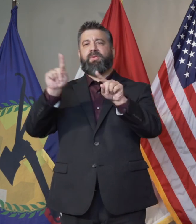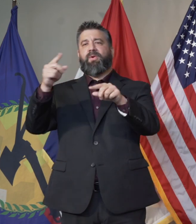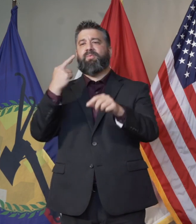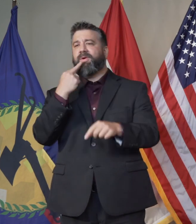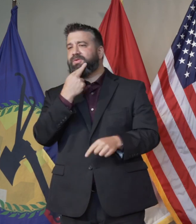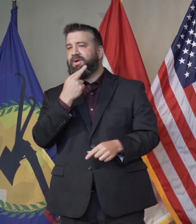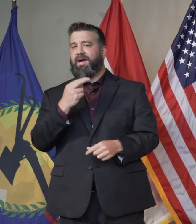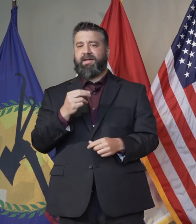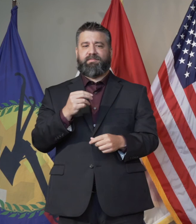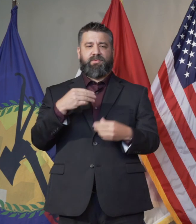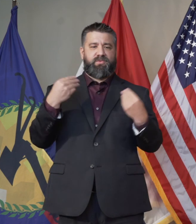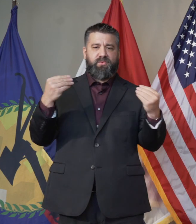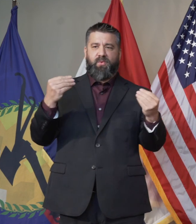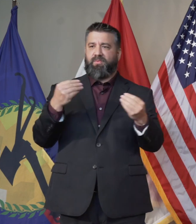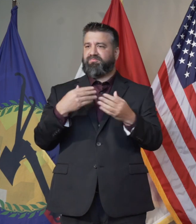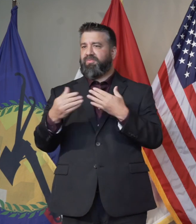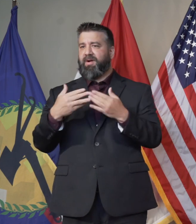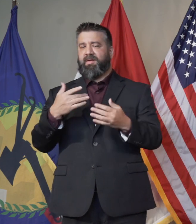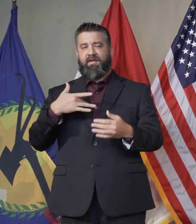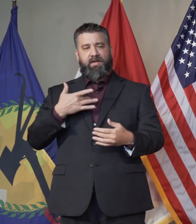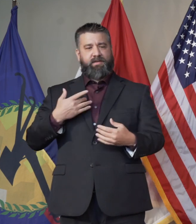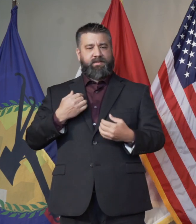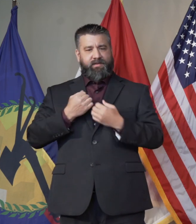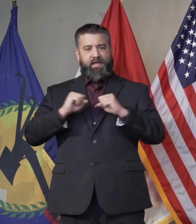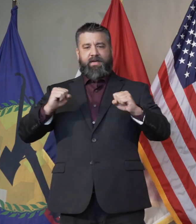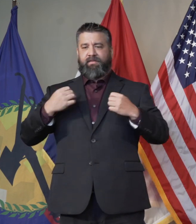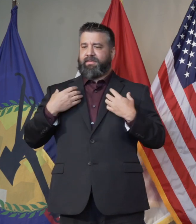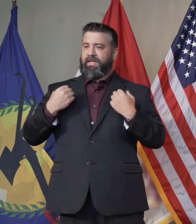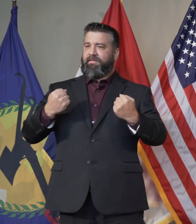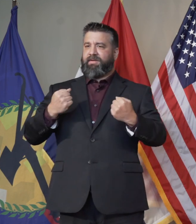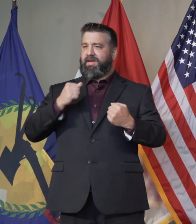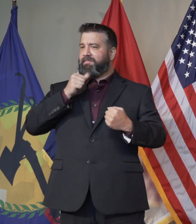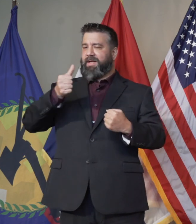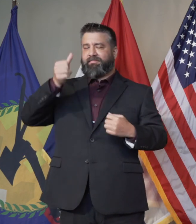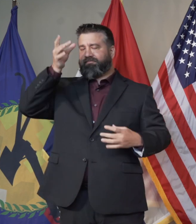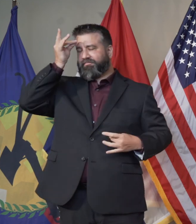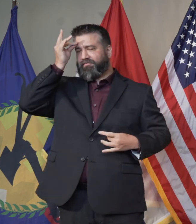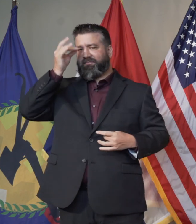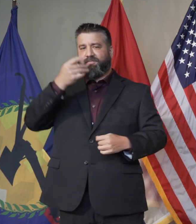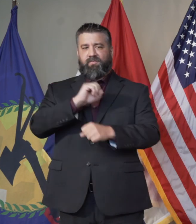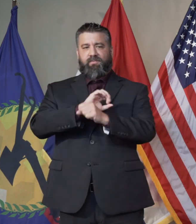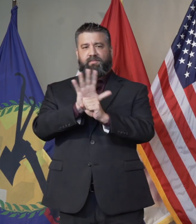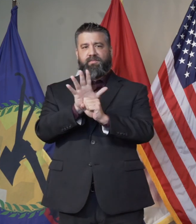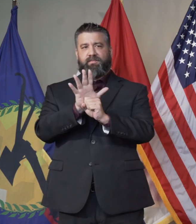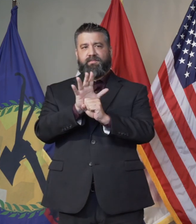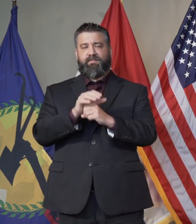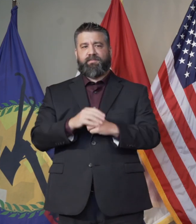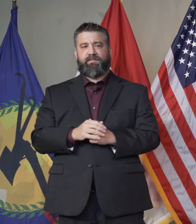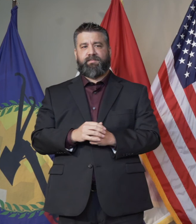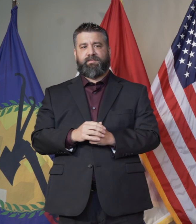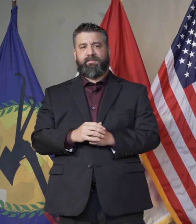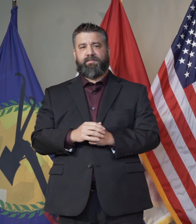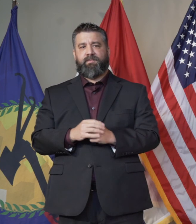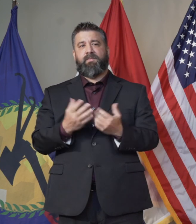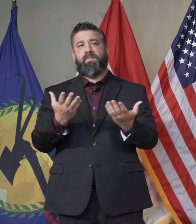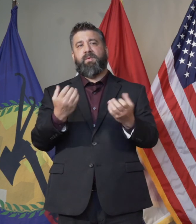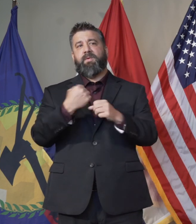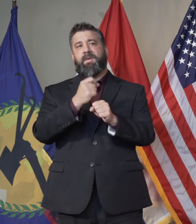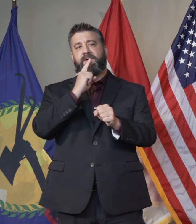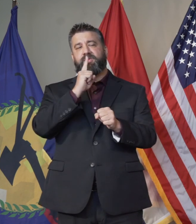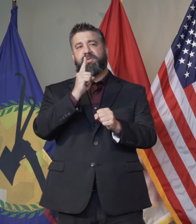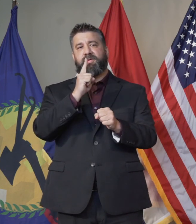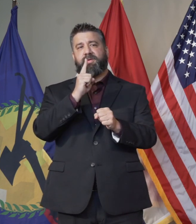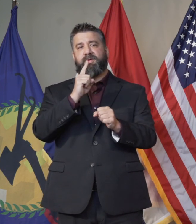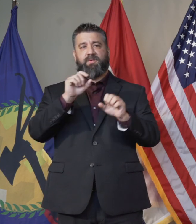to a retail establishment or to a banquet hall or to a hotel conference room, that they'll be safe. And we want to make sure